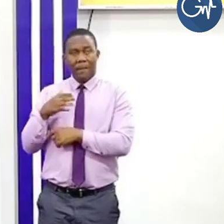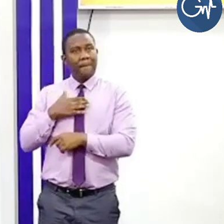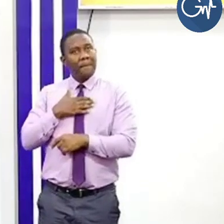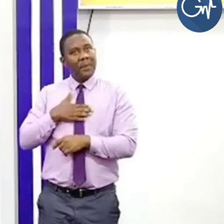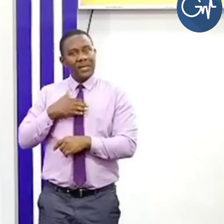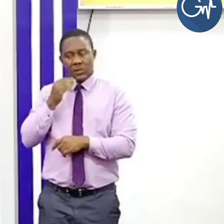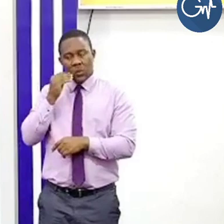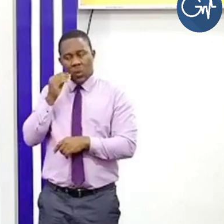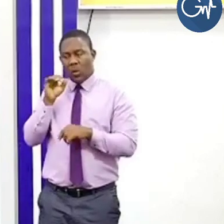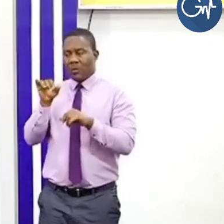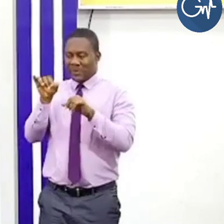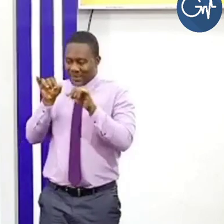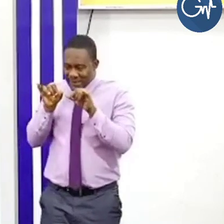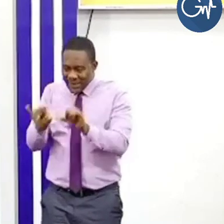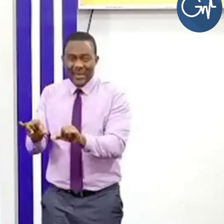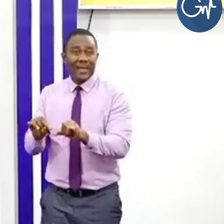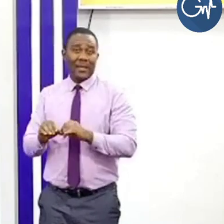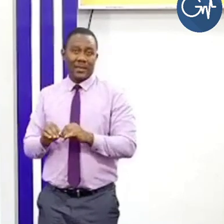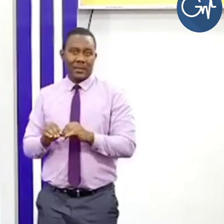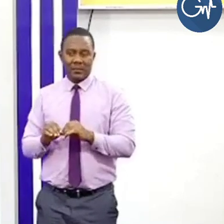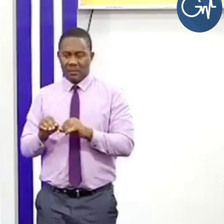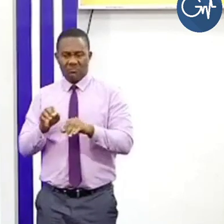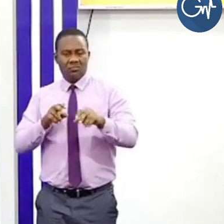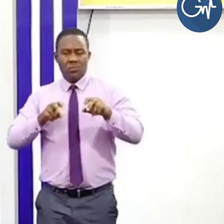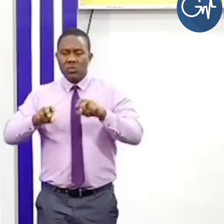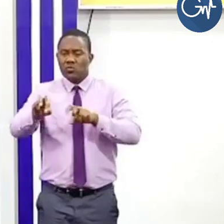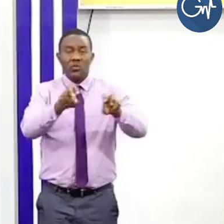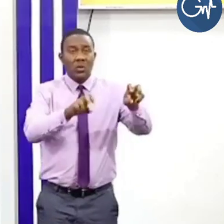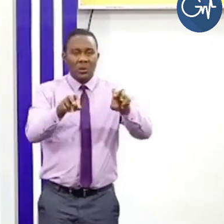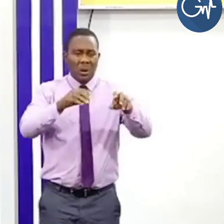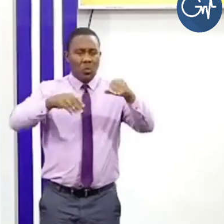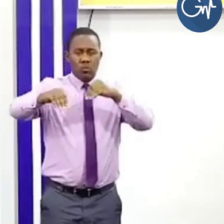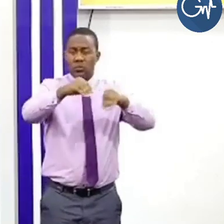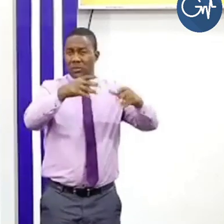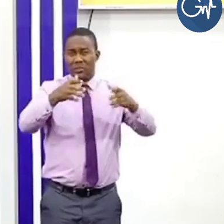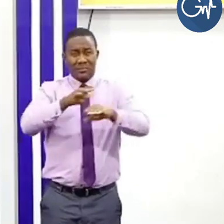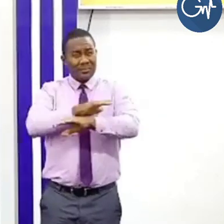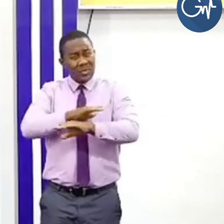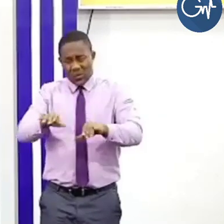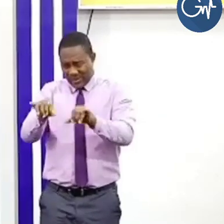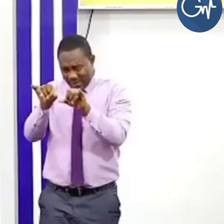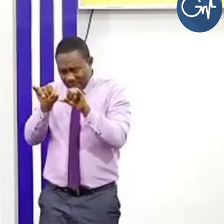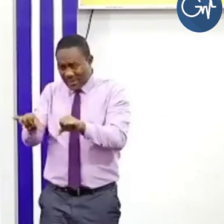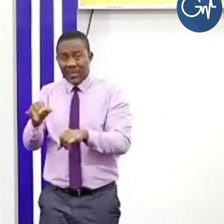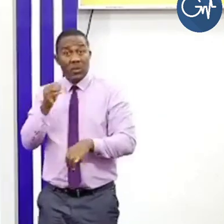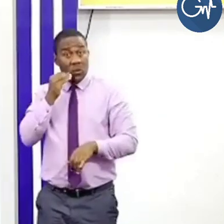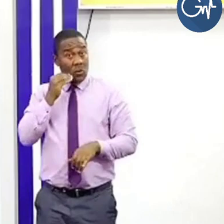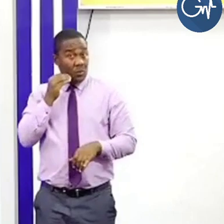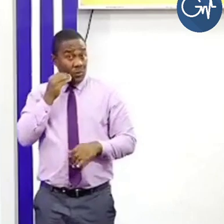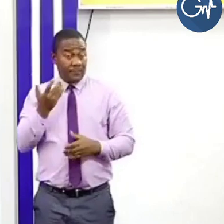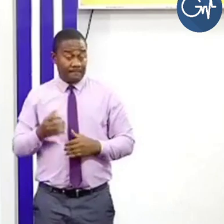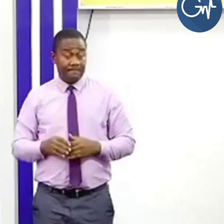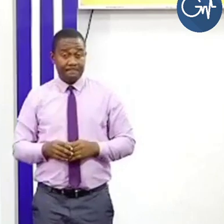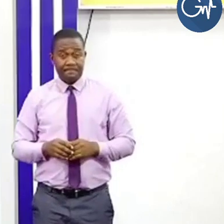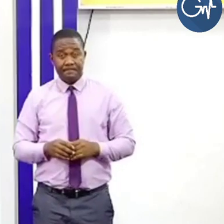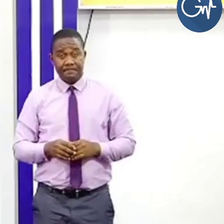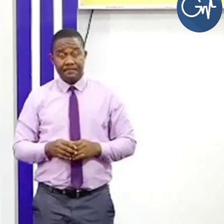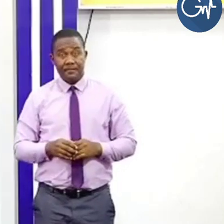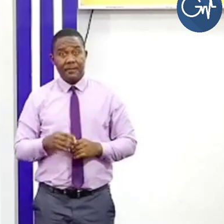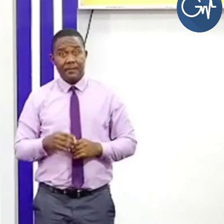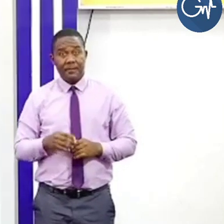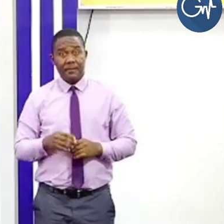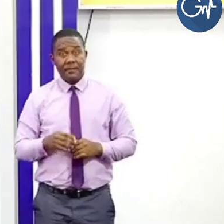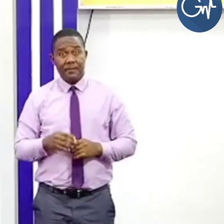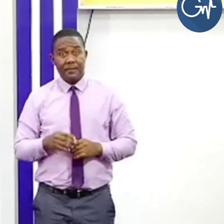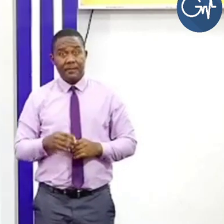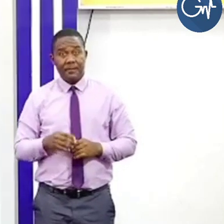pa se so ba abonte a tran ofie enye ade a efa dwia aduane ho kwa ani nti na me kan se ene